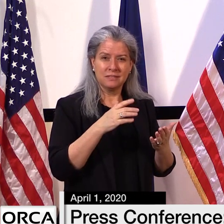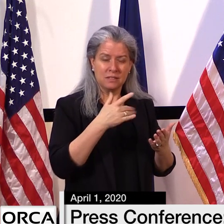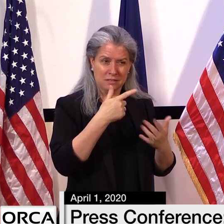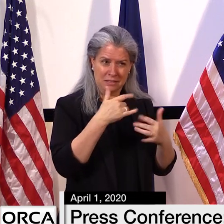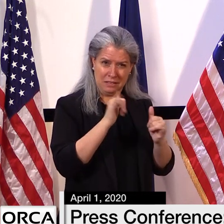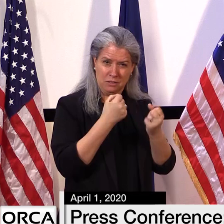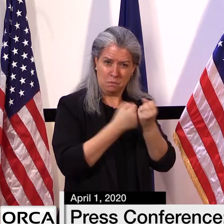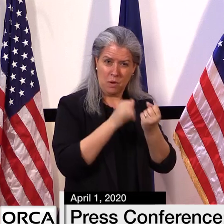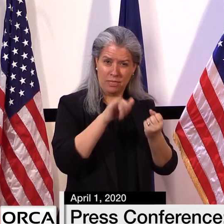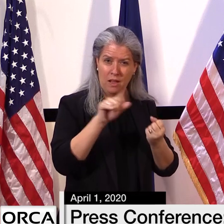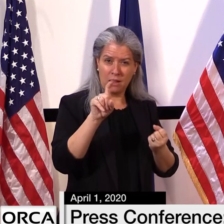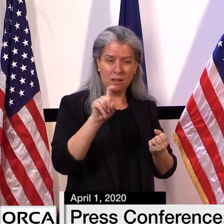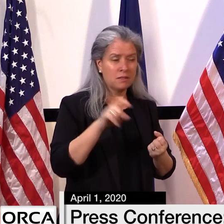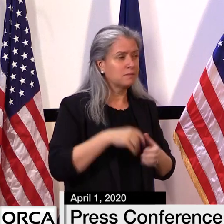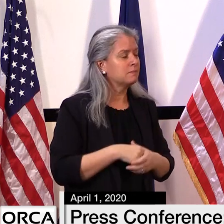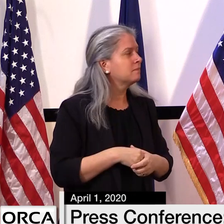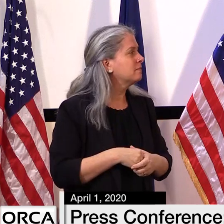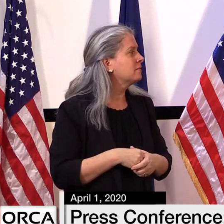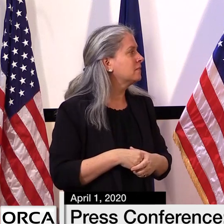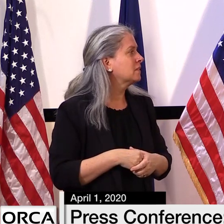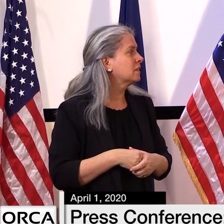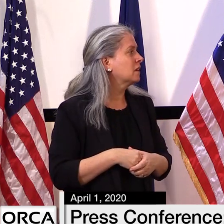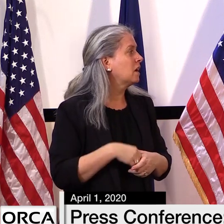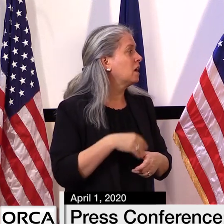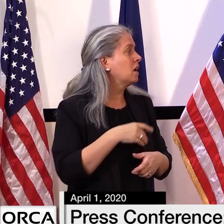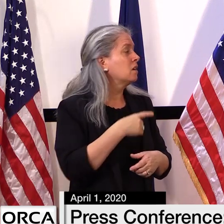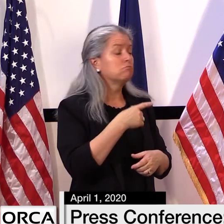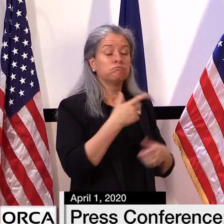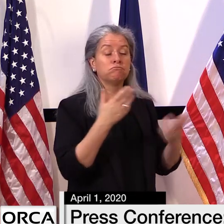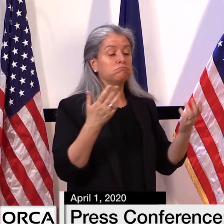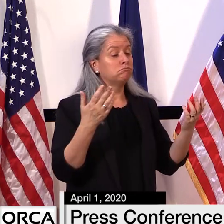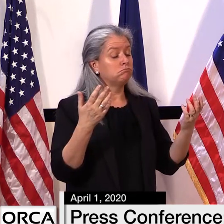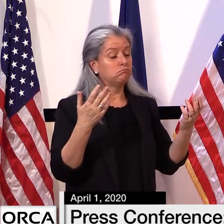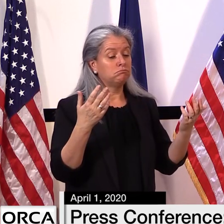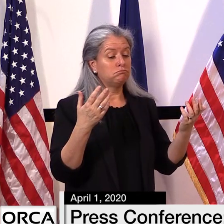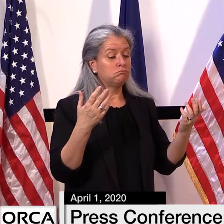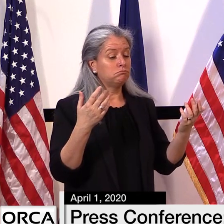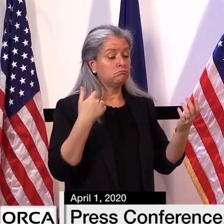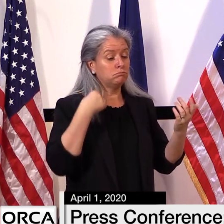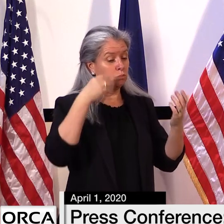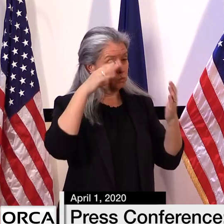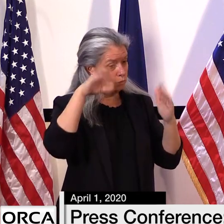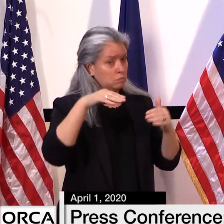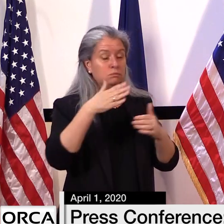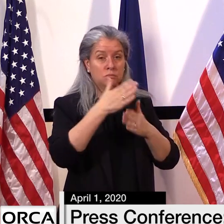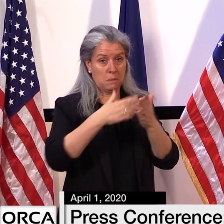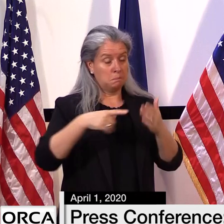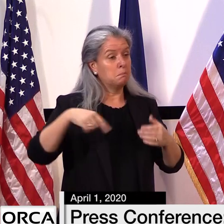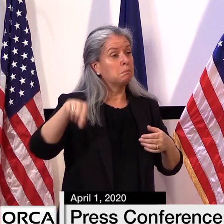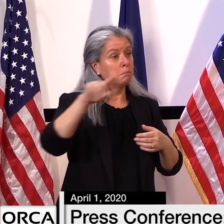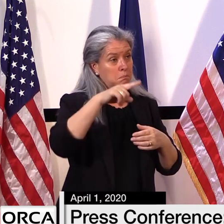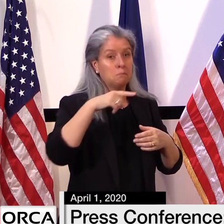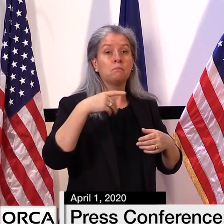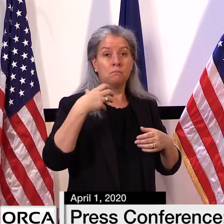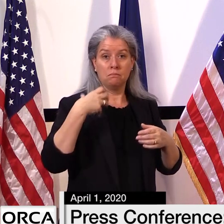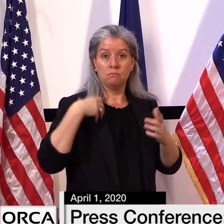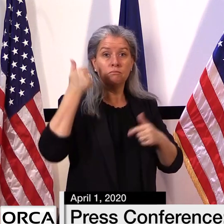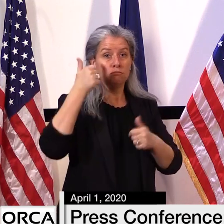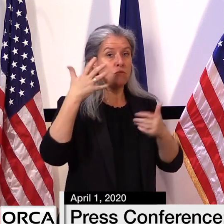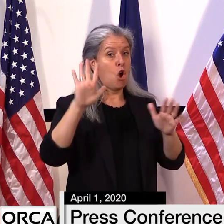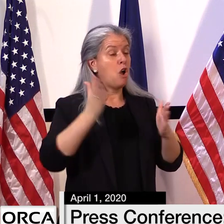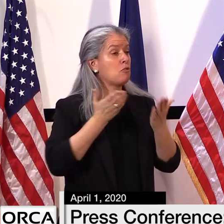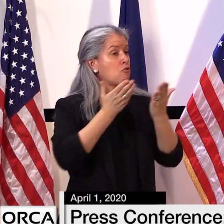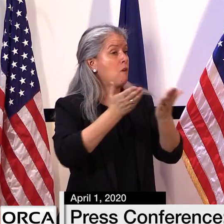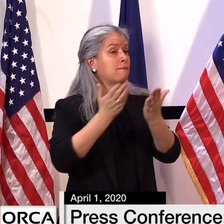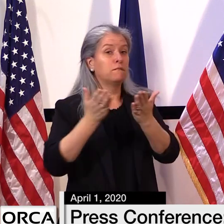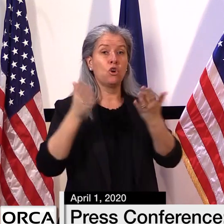jobs? I know across the board that some have been offering some of those increases in wages in